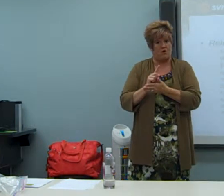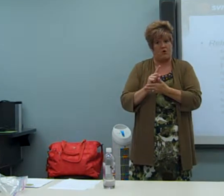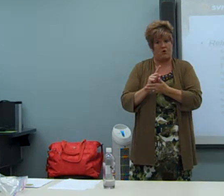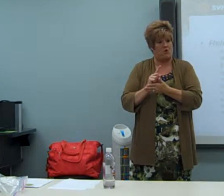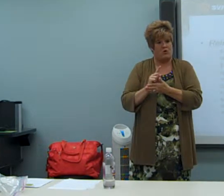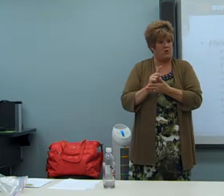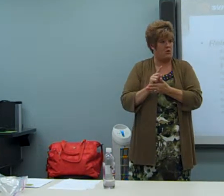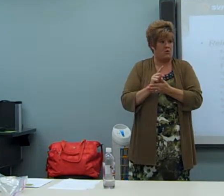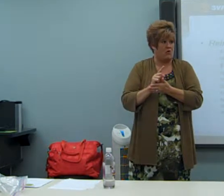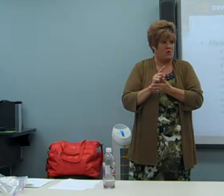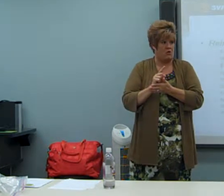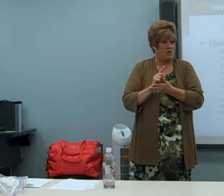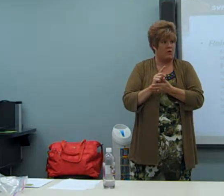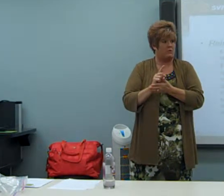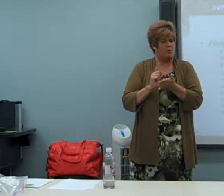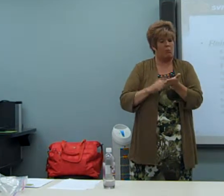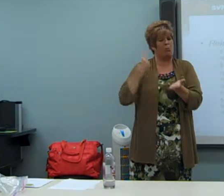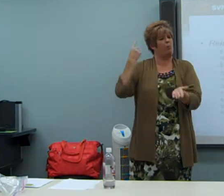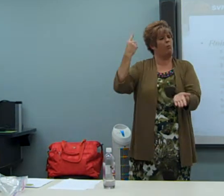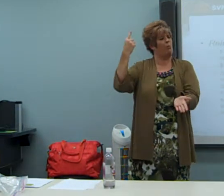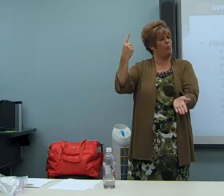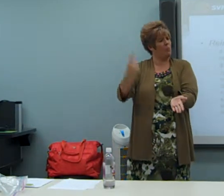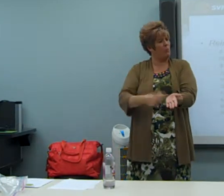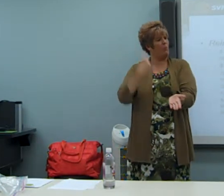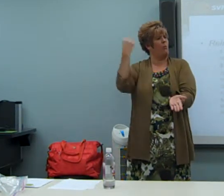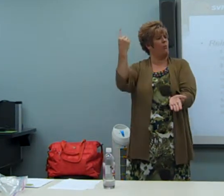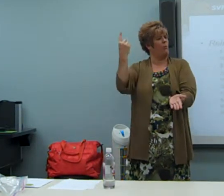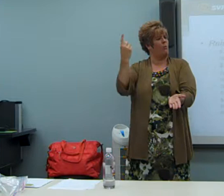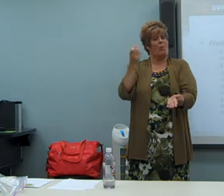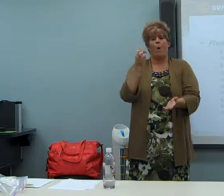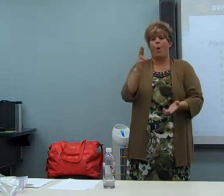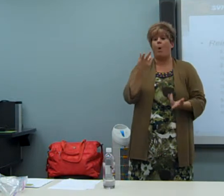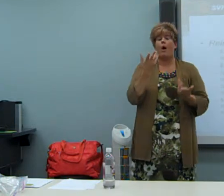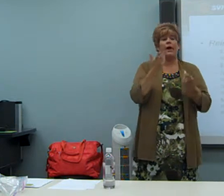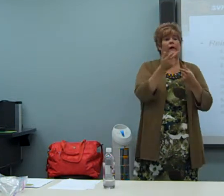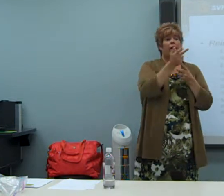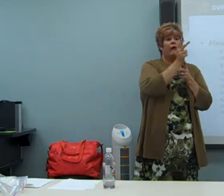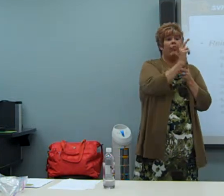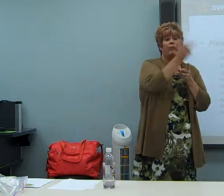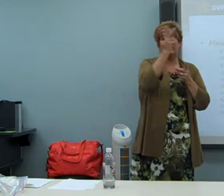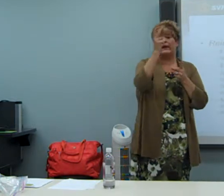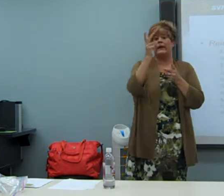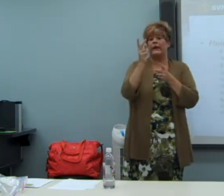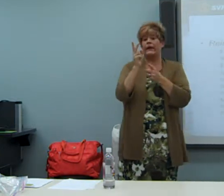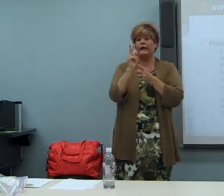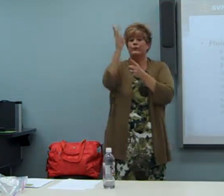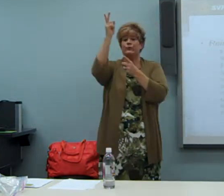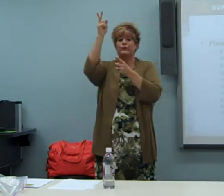But it doesn't mean you can take a 20-minute break every hour because it's green. I mean, that's once in a while.